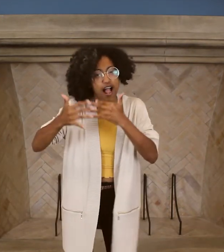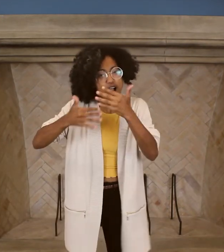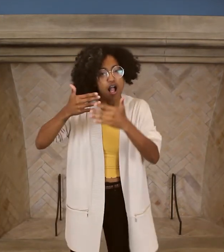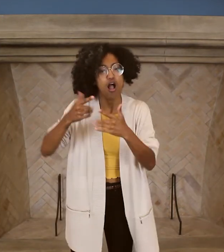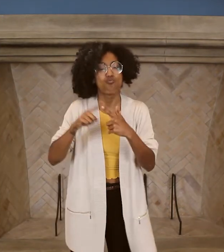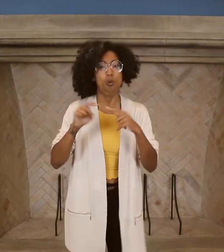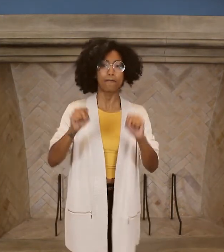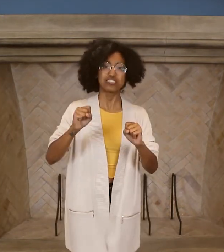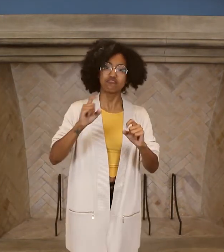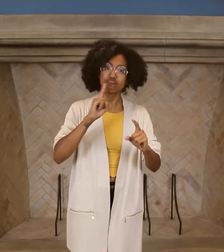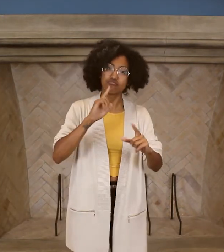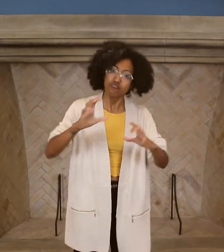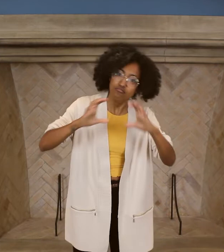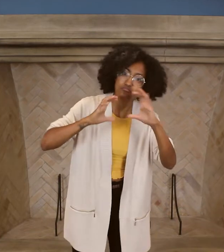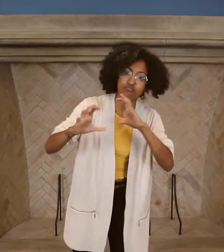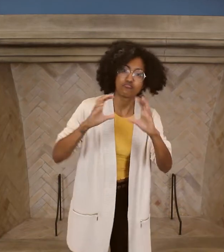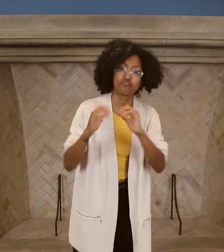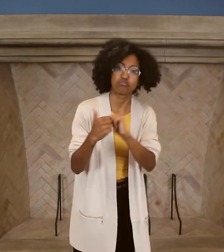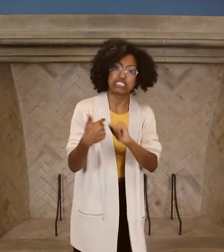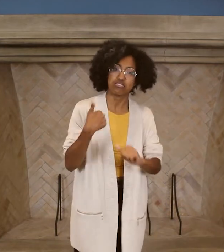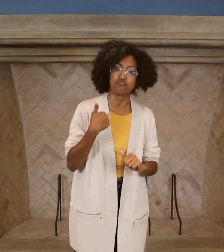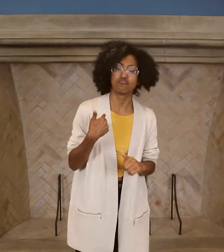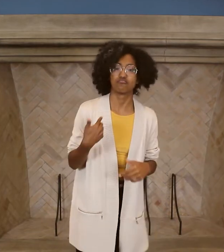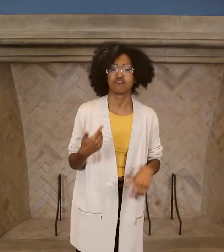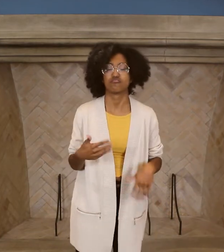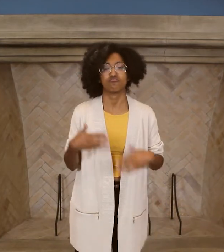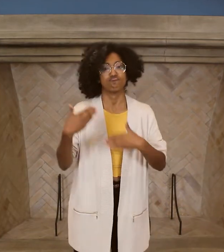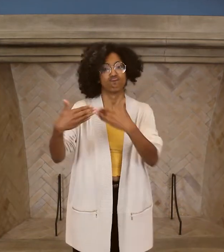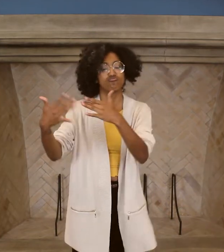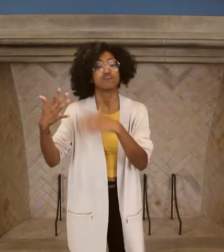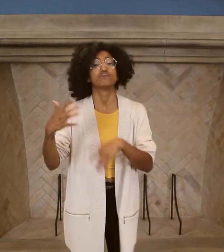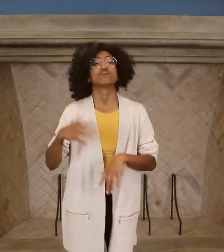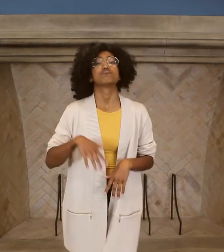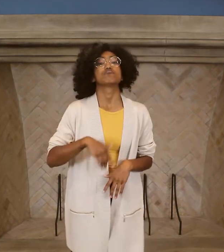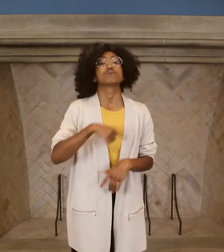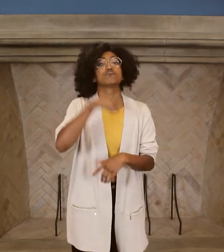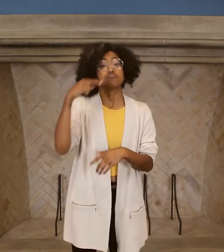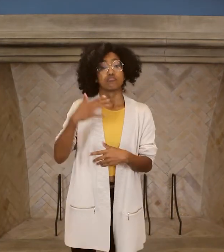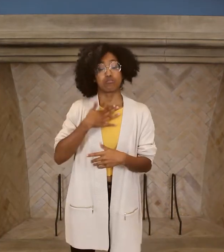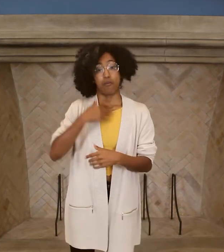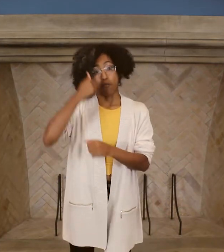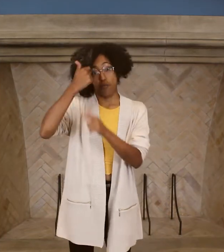My dad was continued to learn sign language to communicate with me.